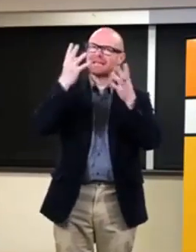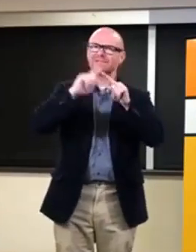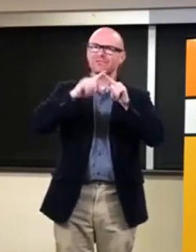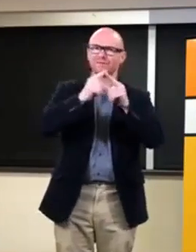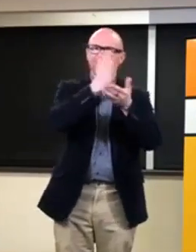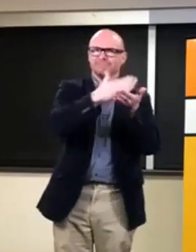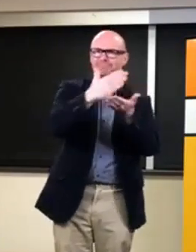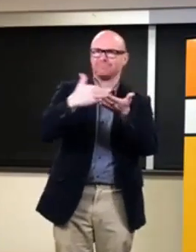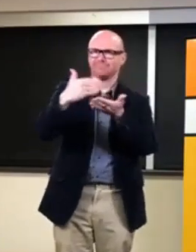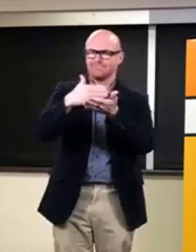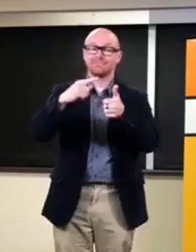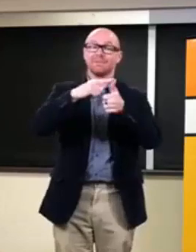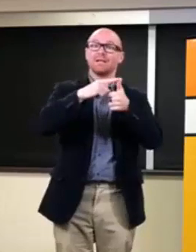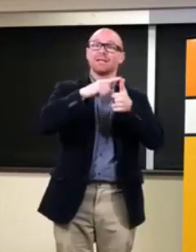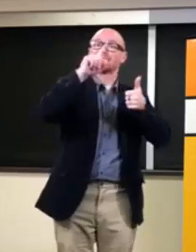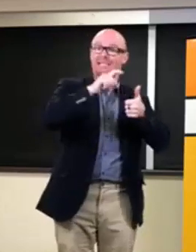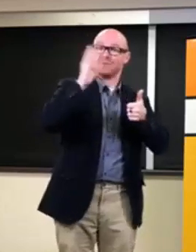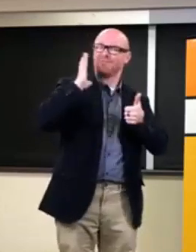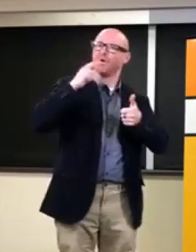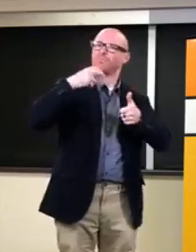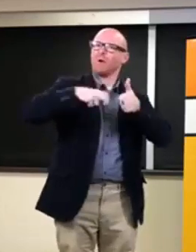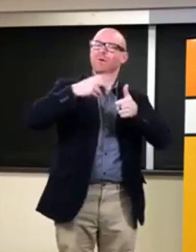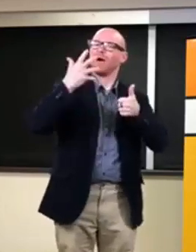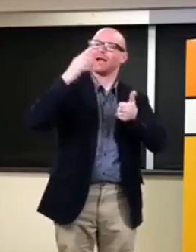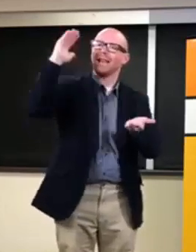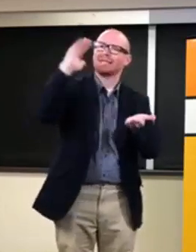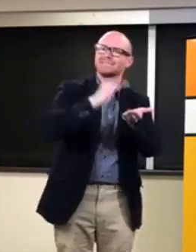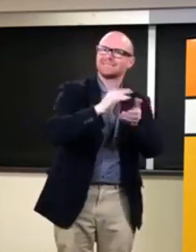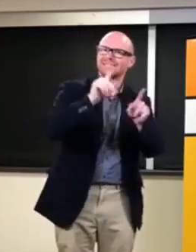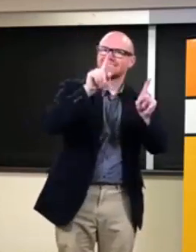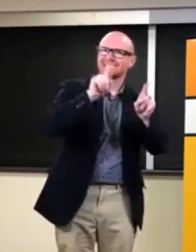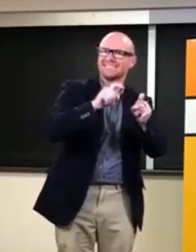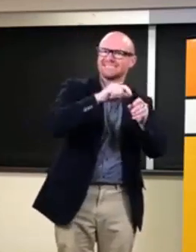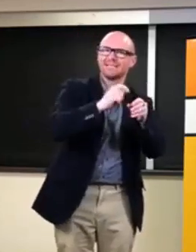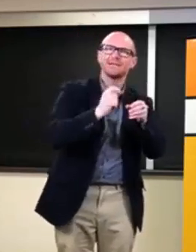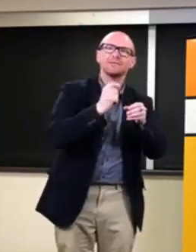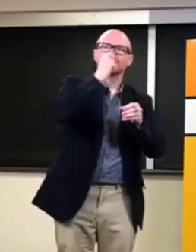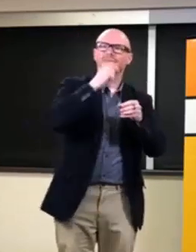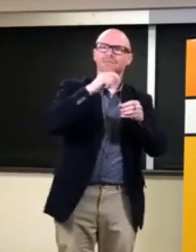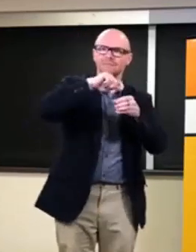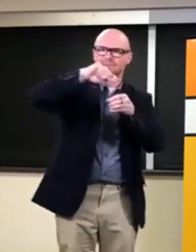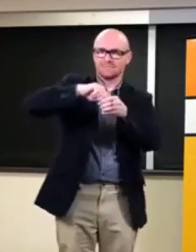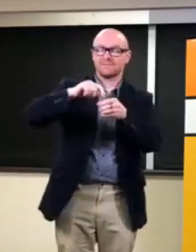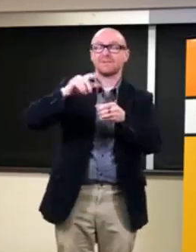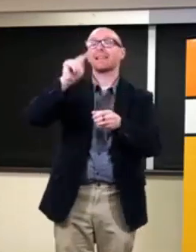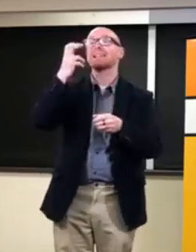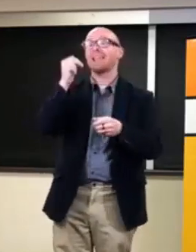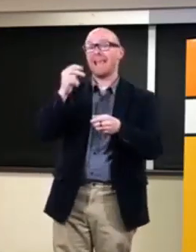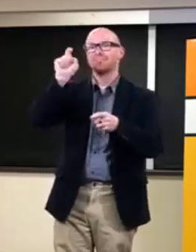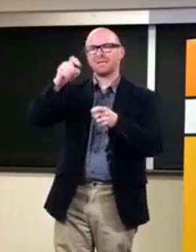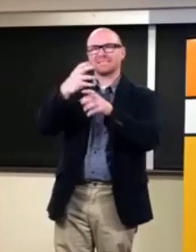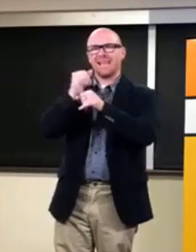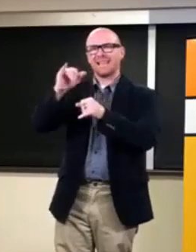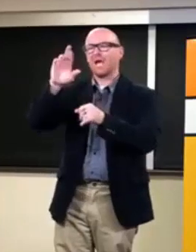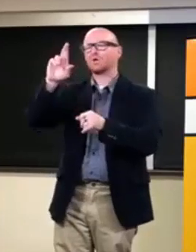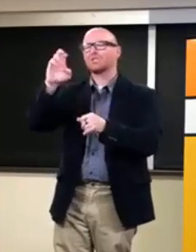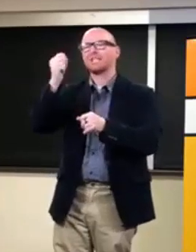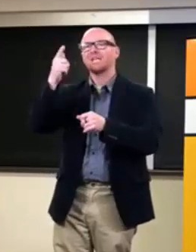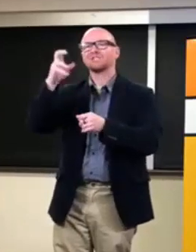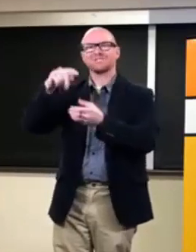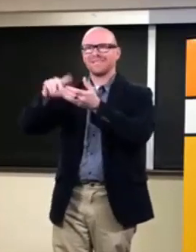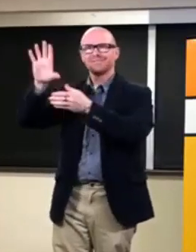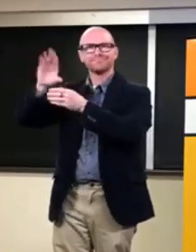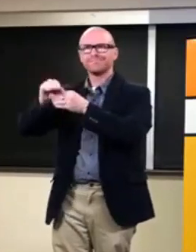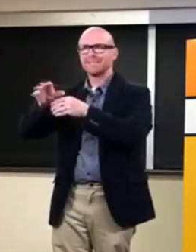can get tested every day. And right now we're seeing a shortage in the swabs that are required to actually conduct the test.